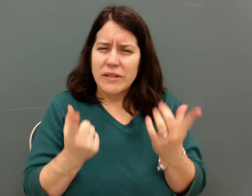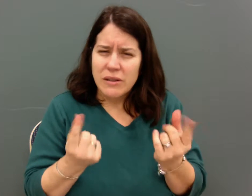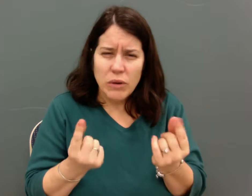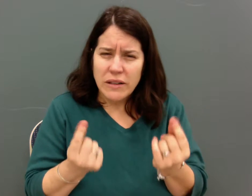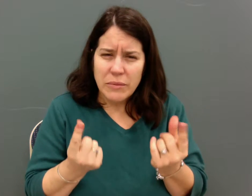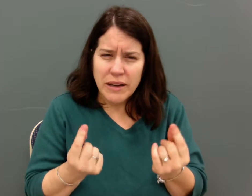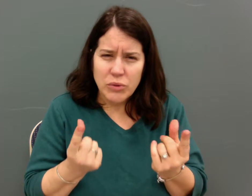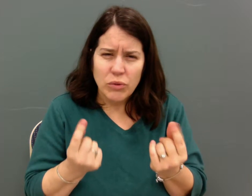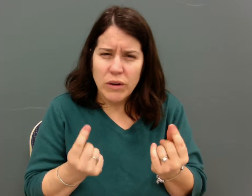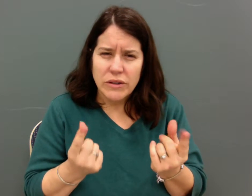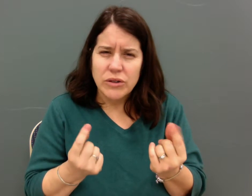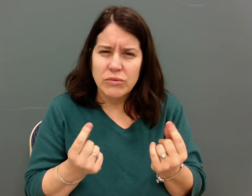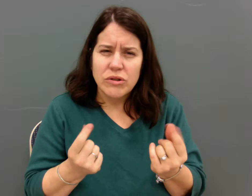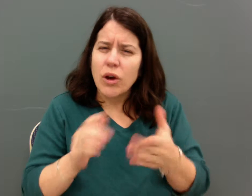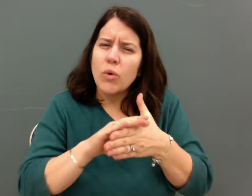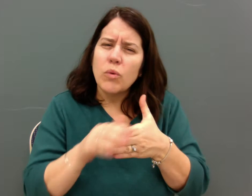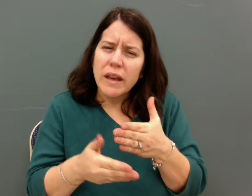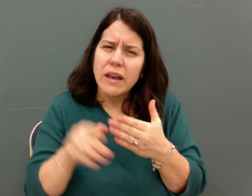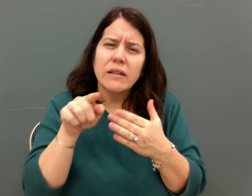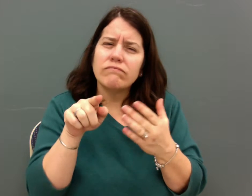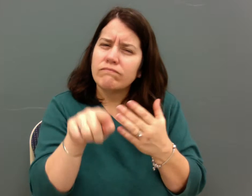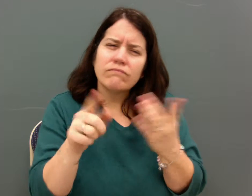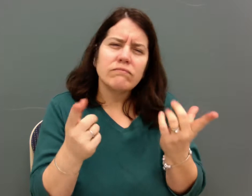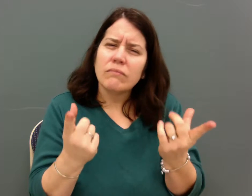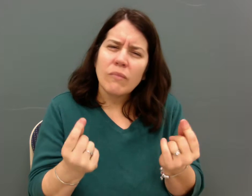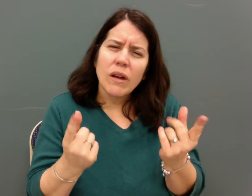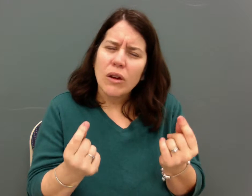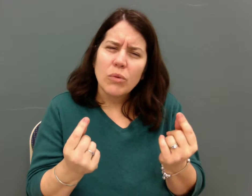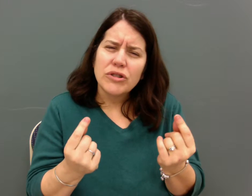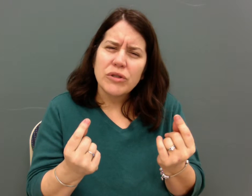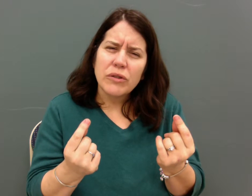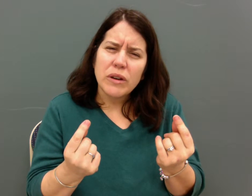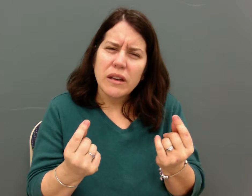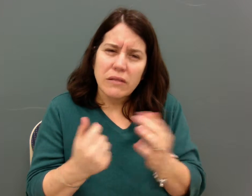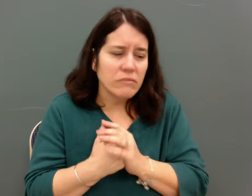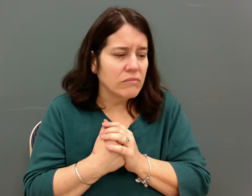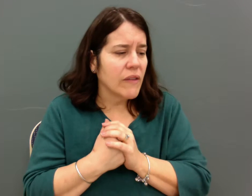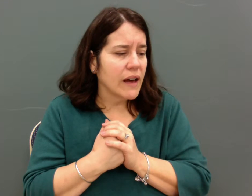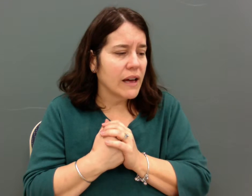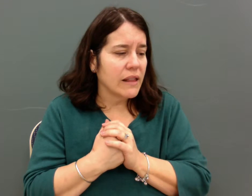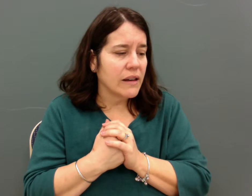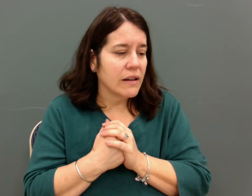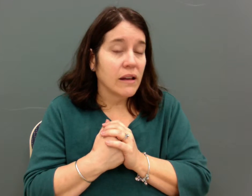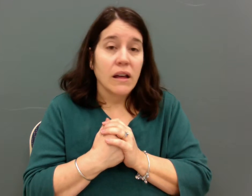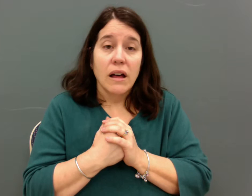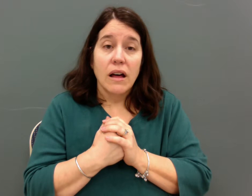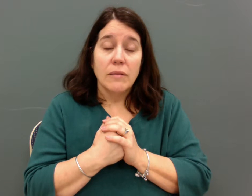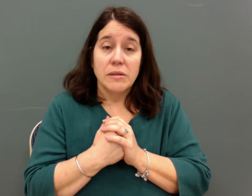a WH word, what do. So weekend, what'd you do over the weekend? That kind of thing. Some of the